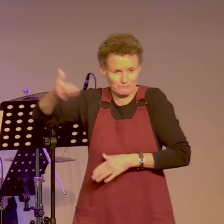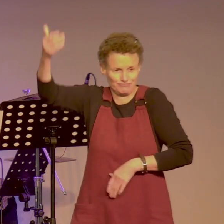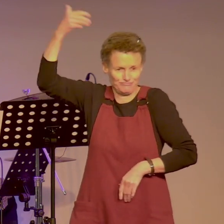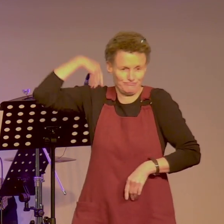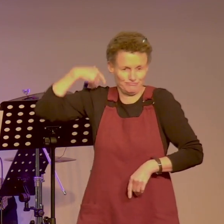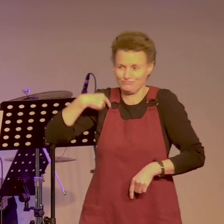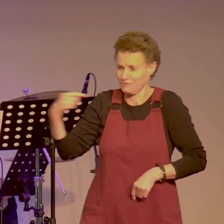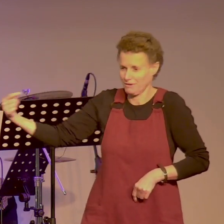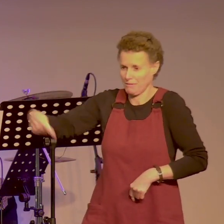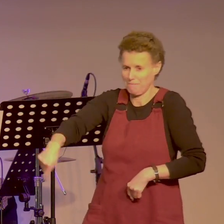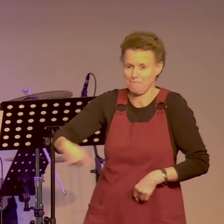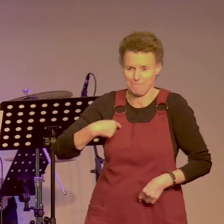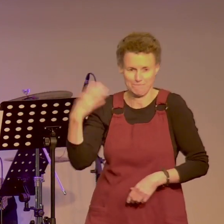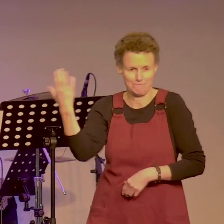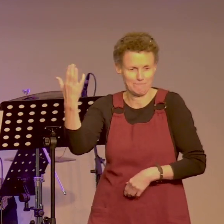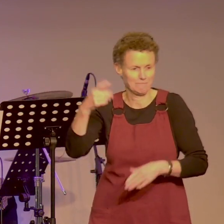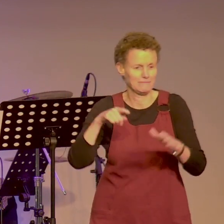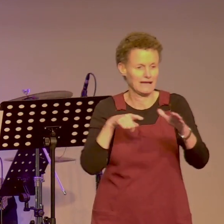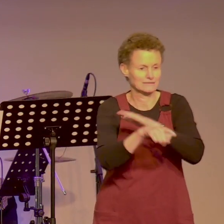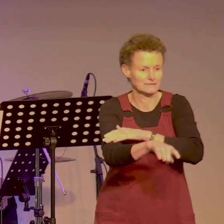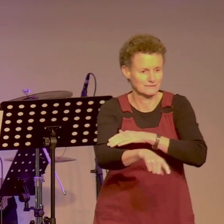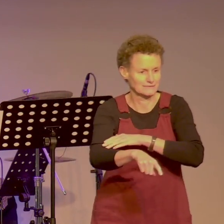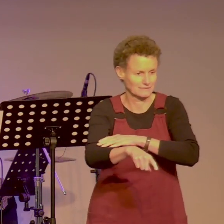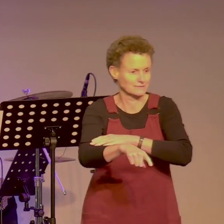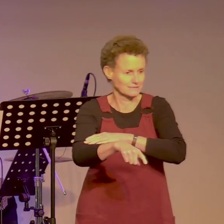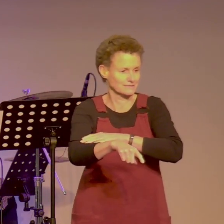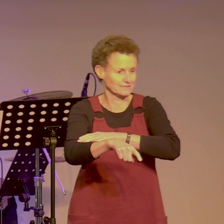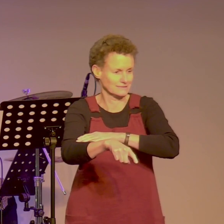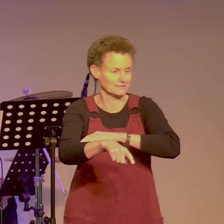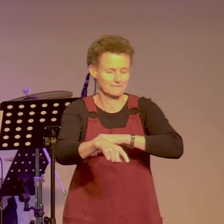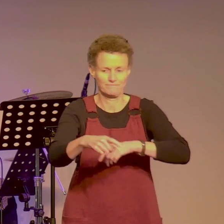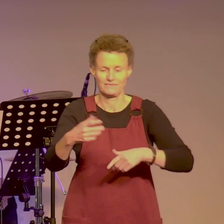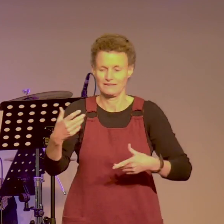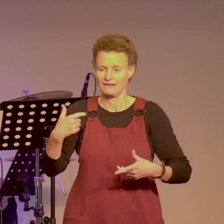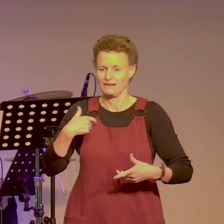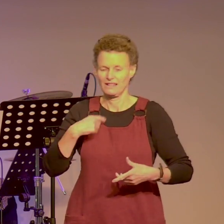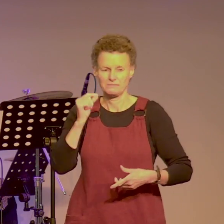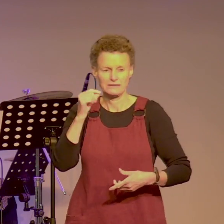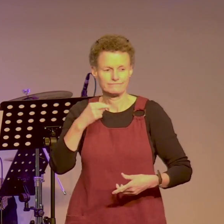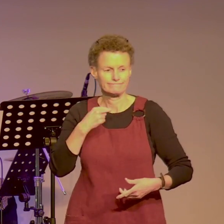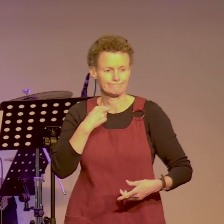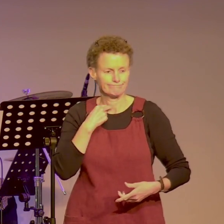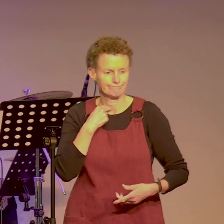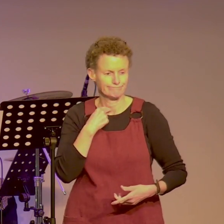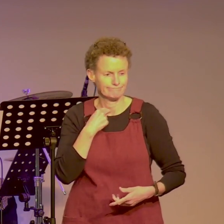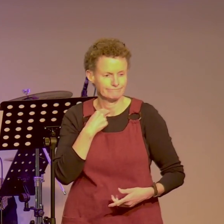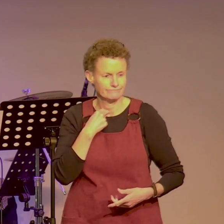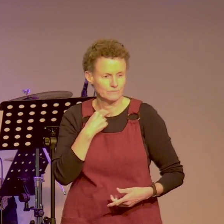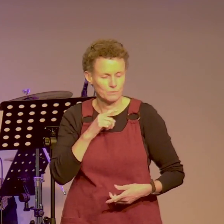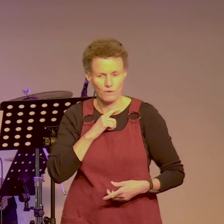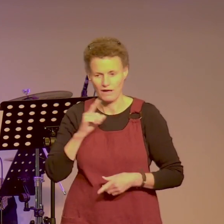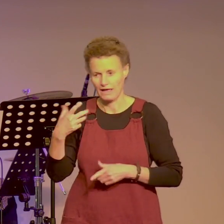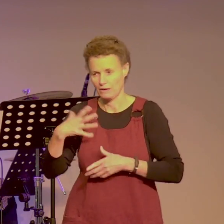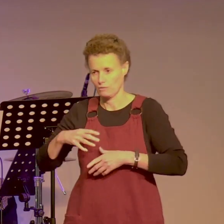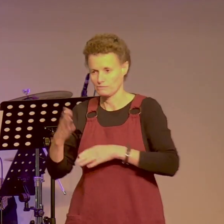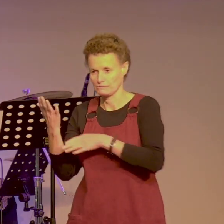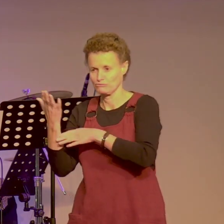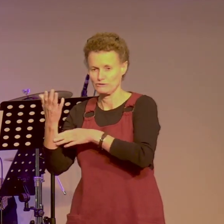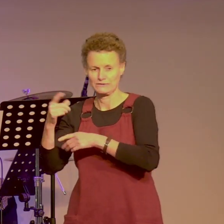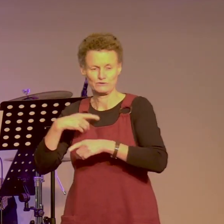When Andrew asked me to come here and preach on Exodus, I was a little bit